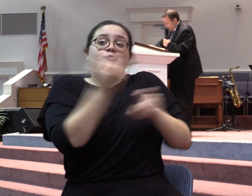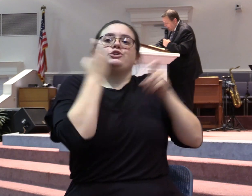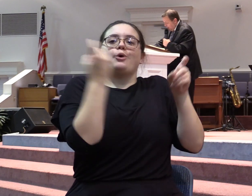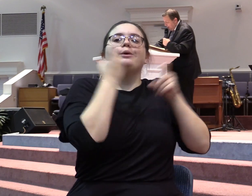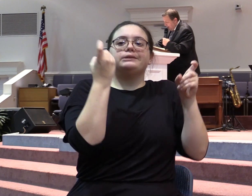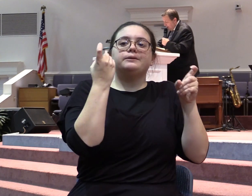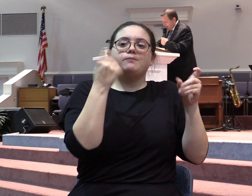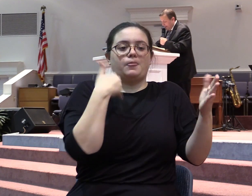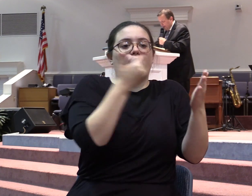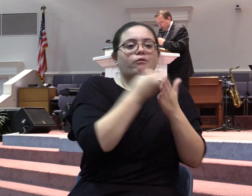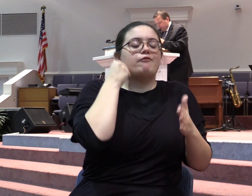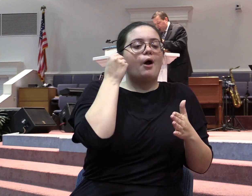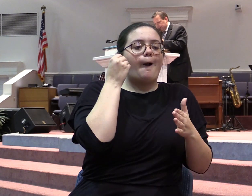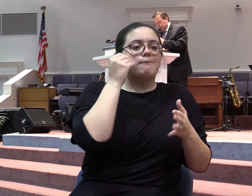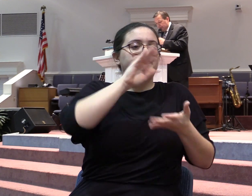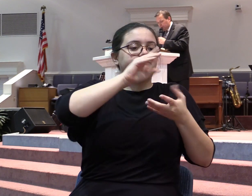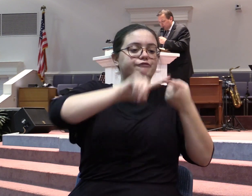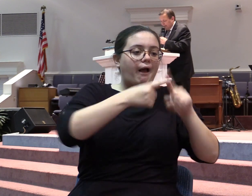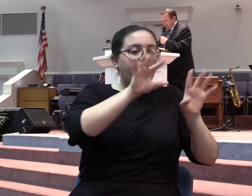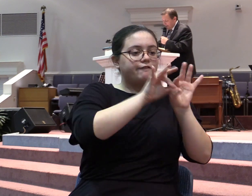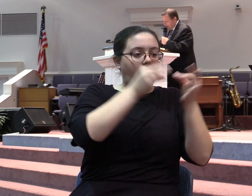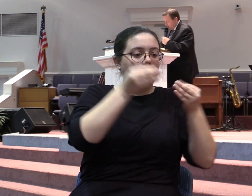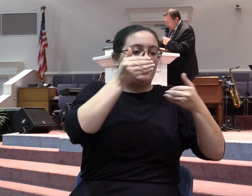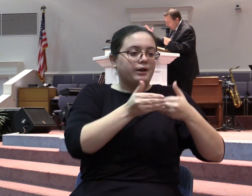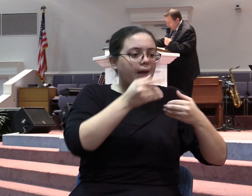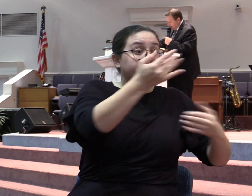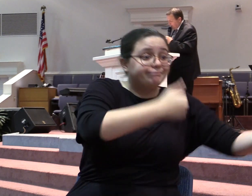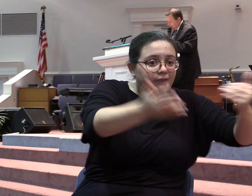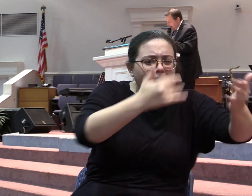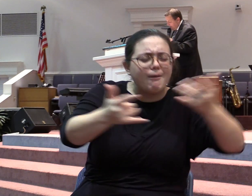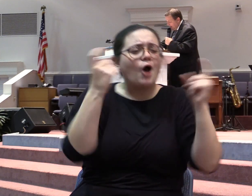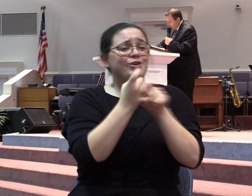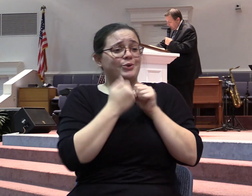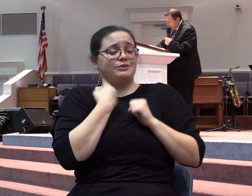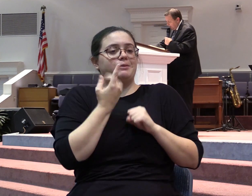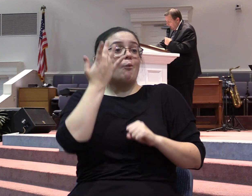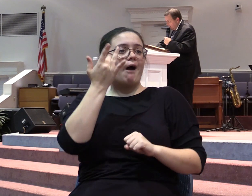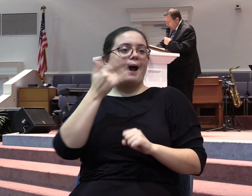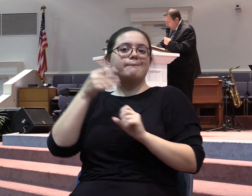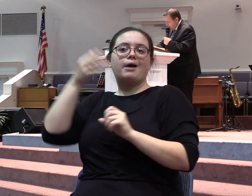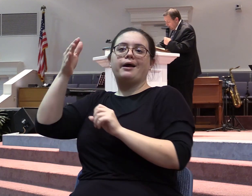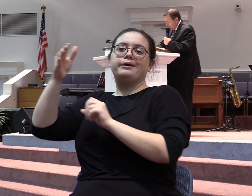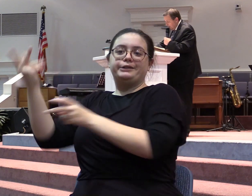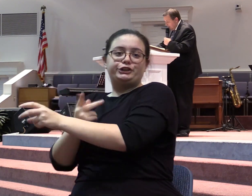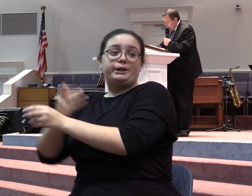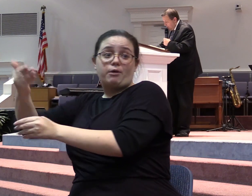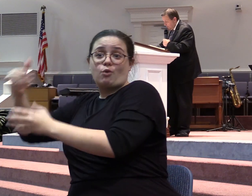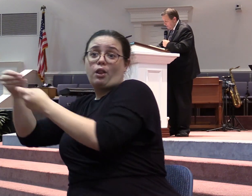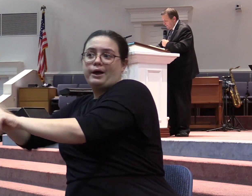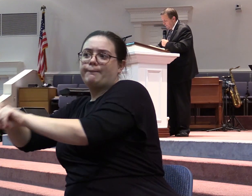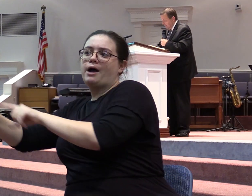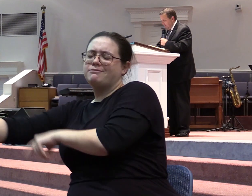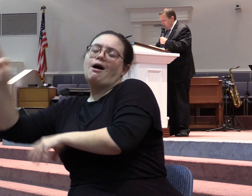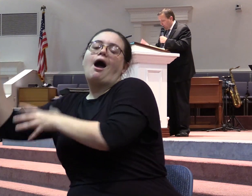he cometh home, he calleth together his friends and neighbors, saying unto them, rejoice with me, for I have found my sheep, which was